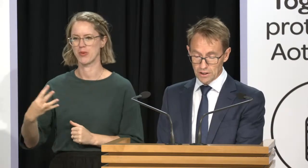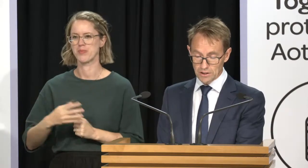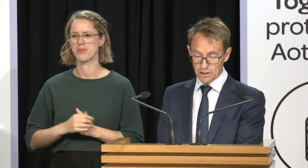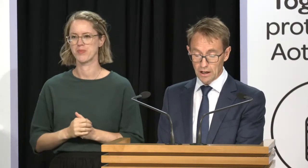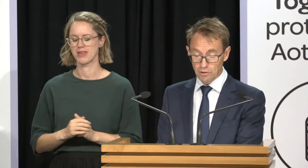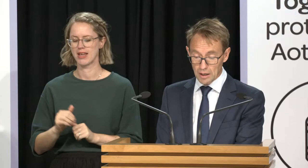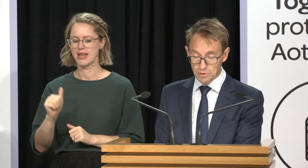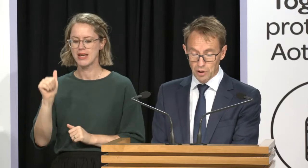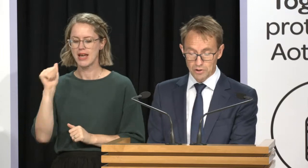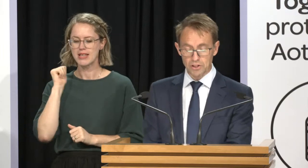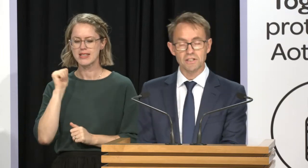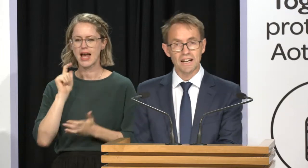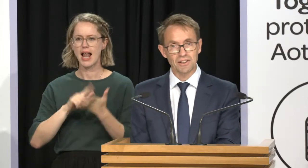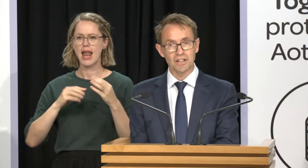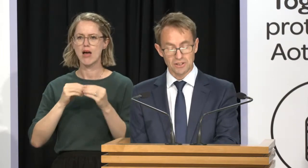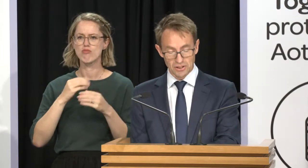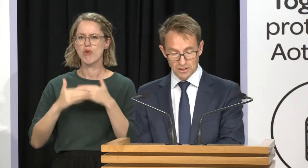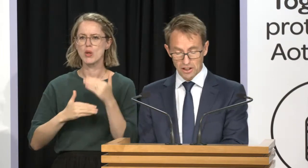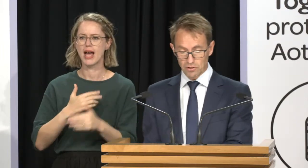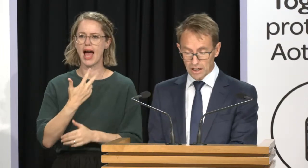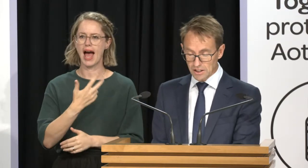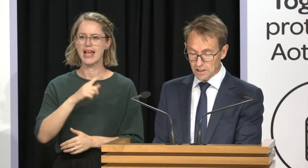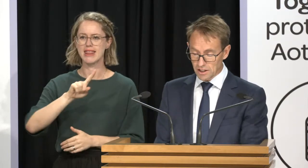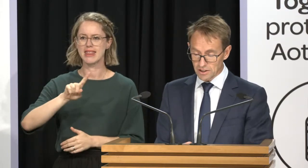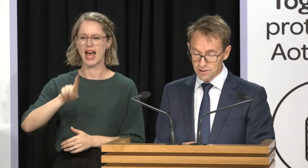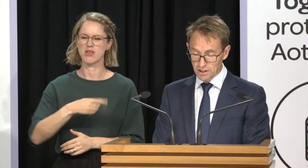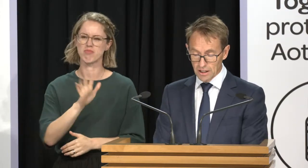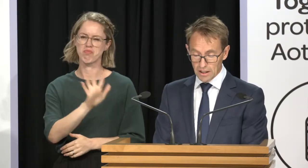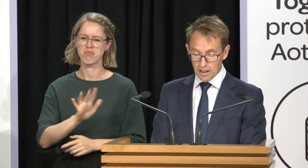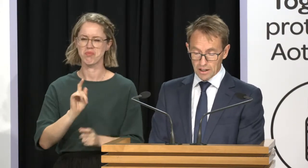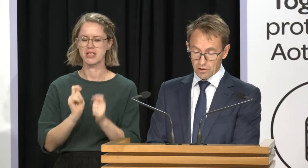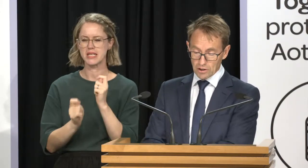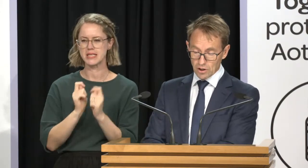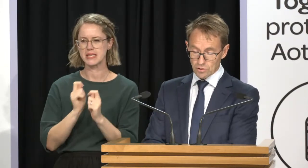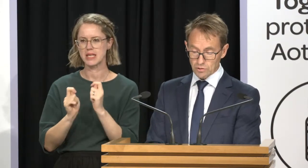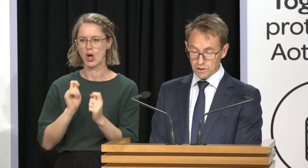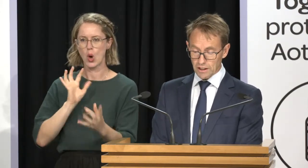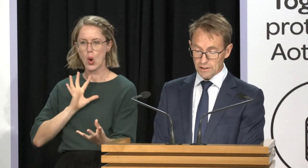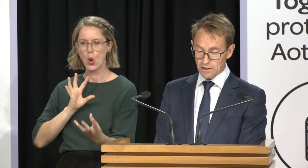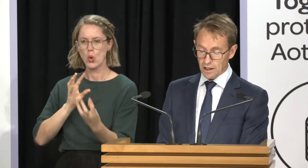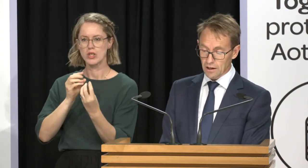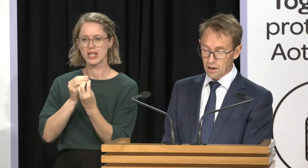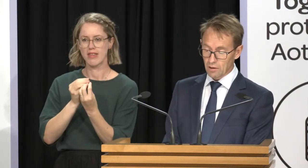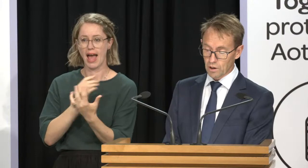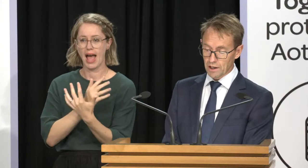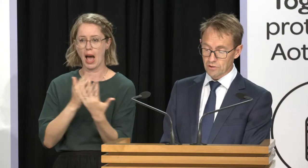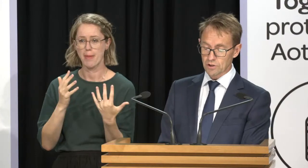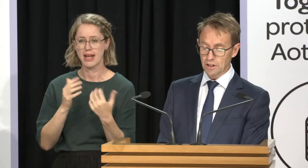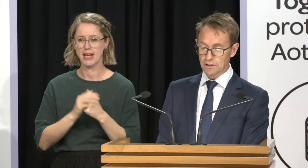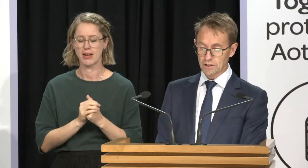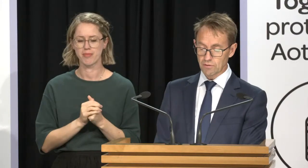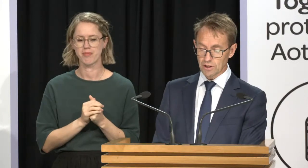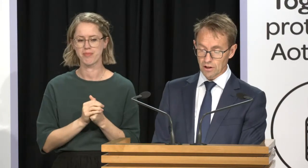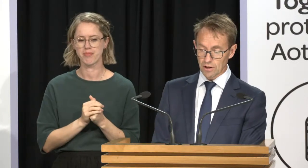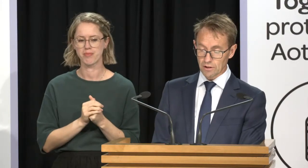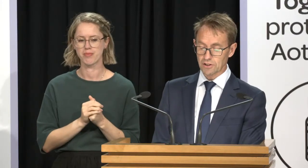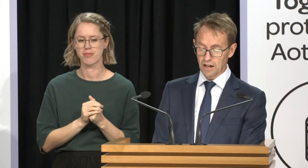our labs processed 8,618 tests, and our grand total to date is now